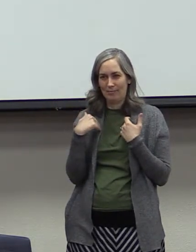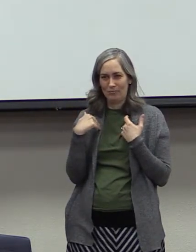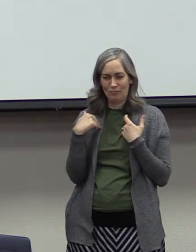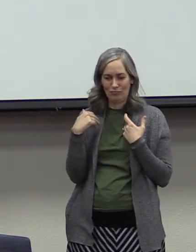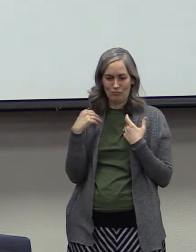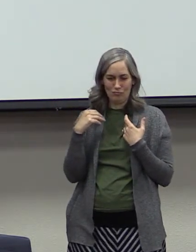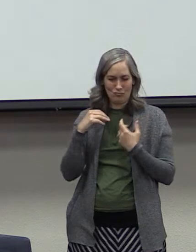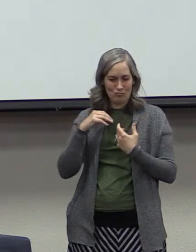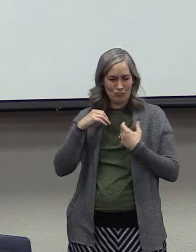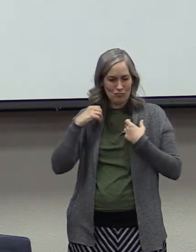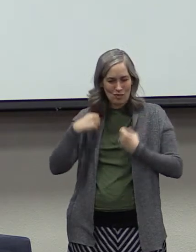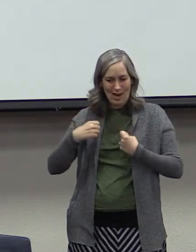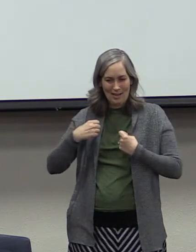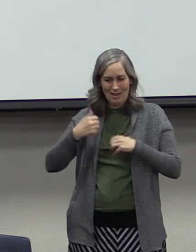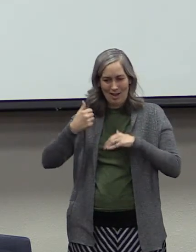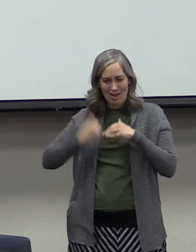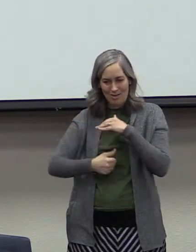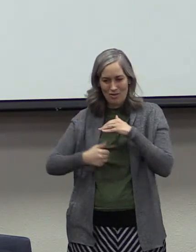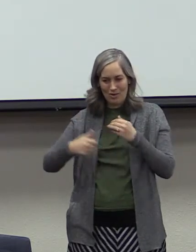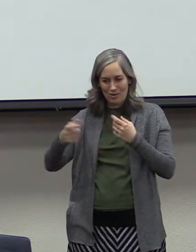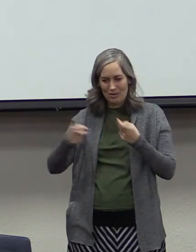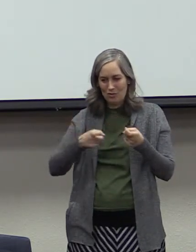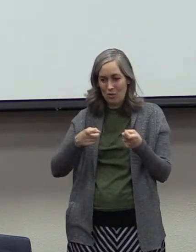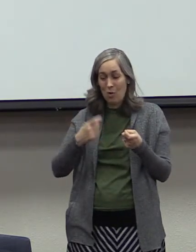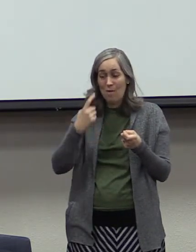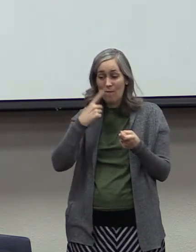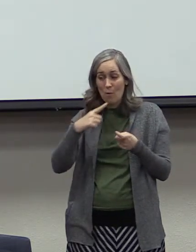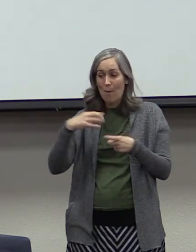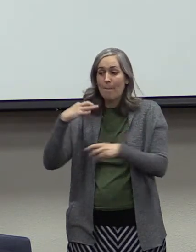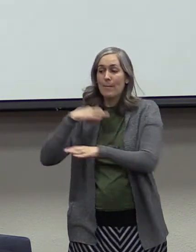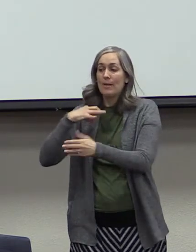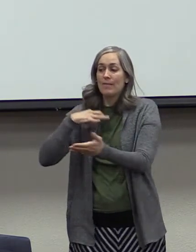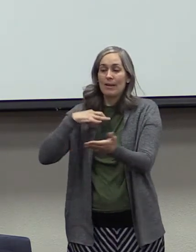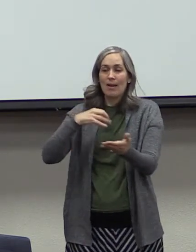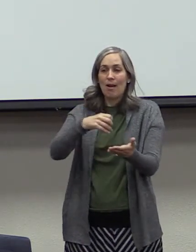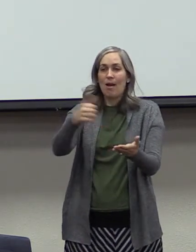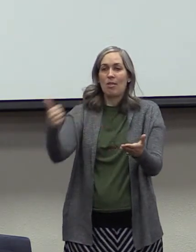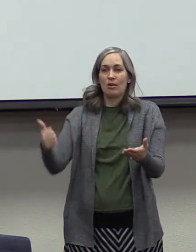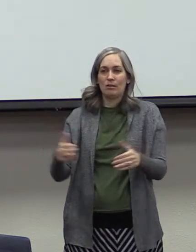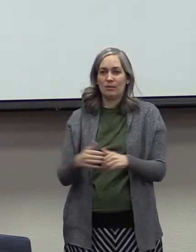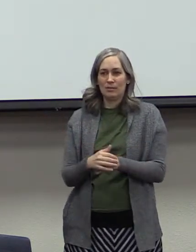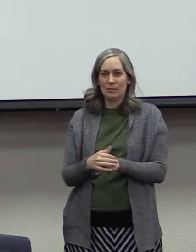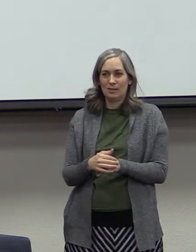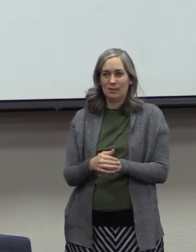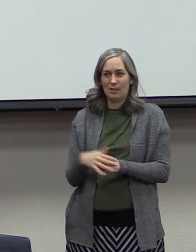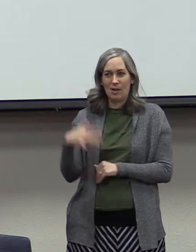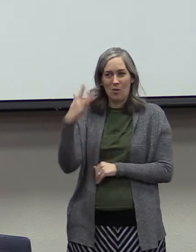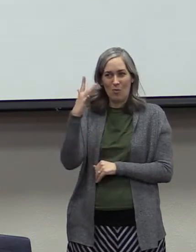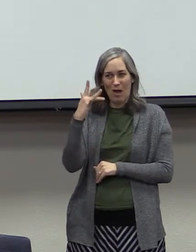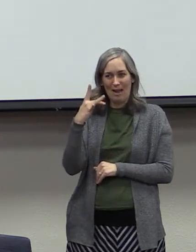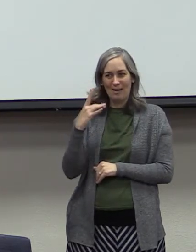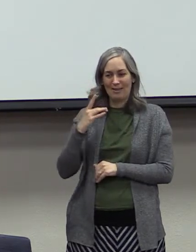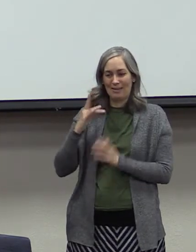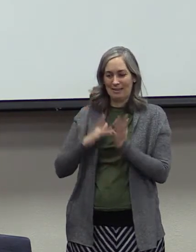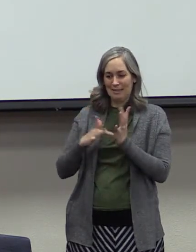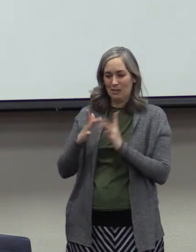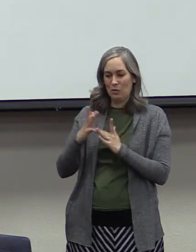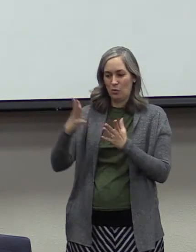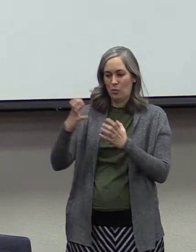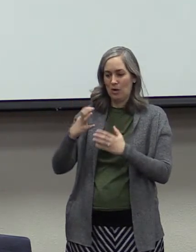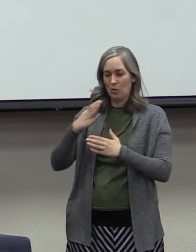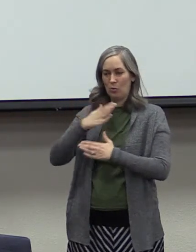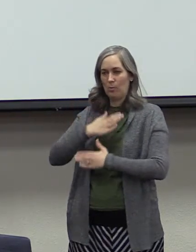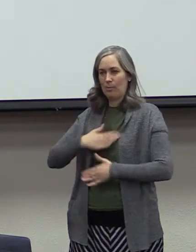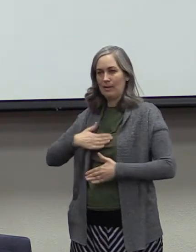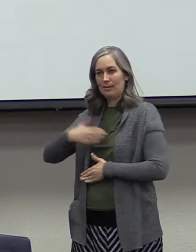for the benefit of others. And underlying it all, His desire was to please God.